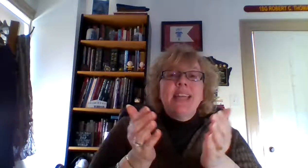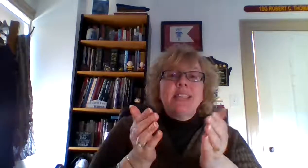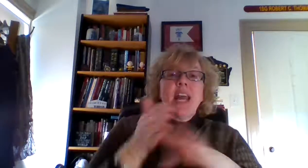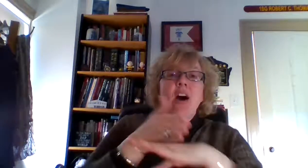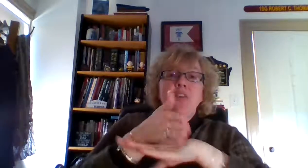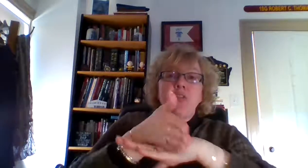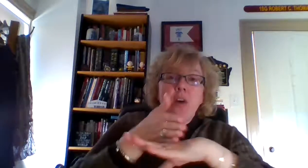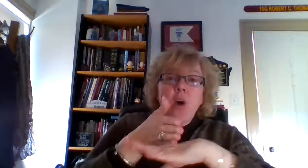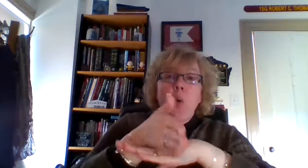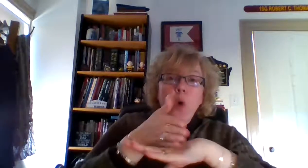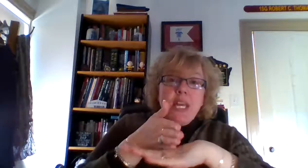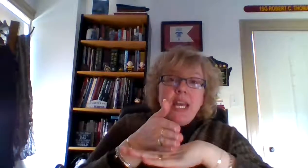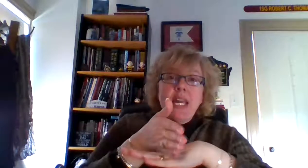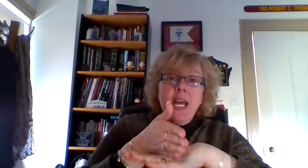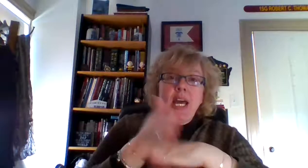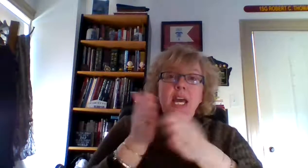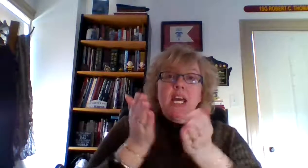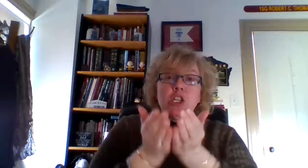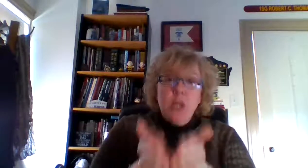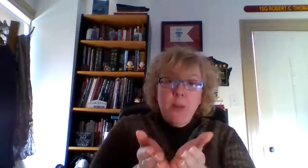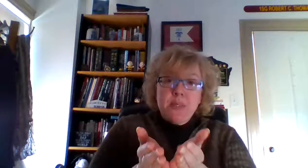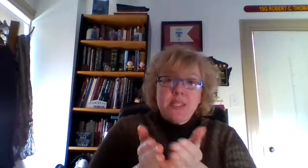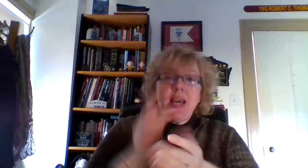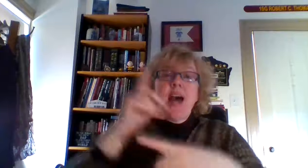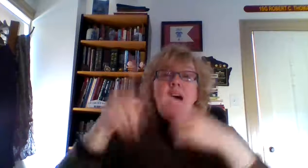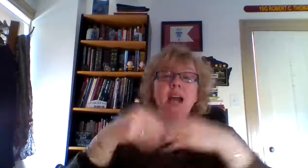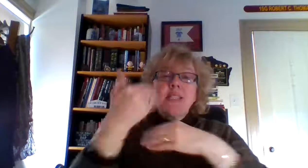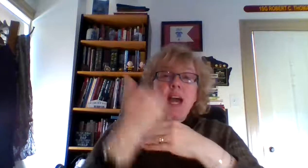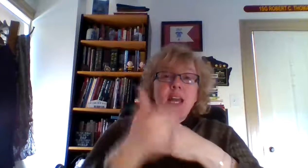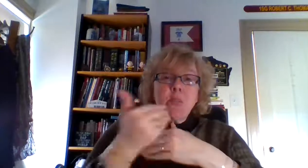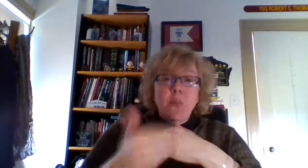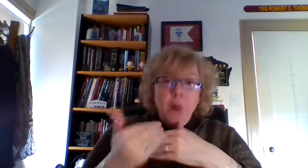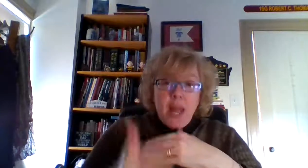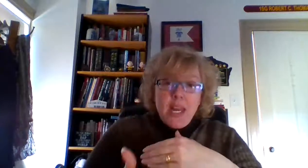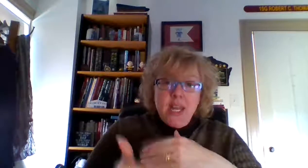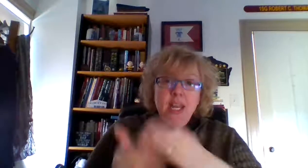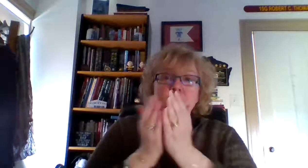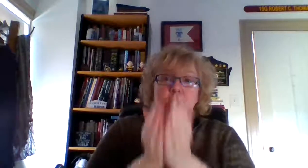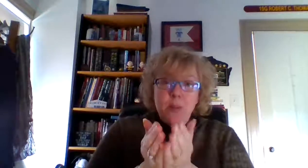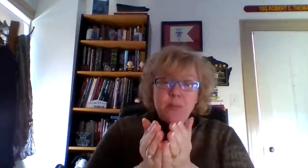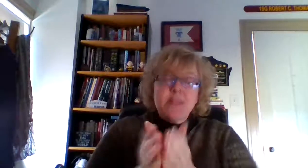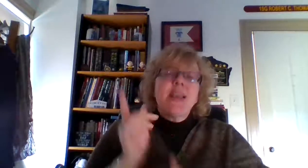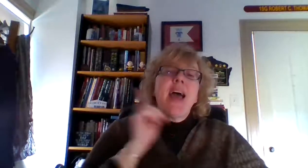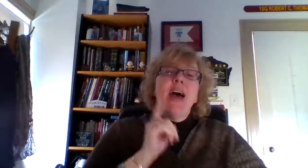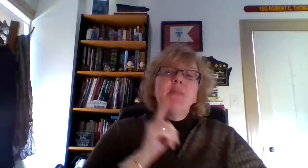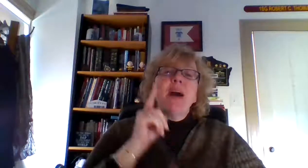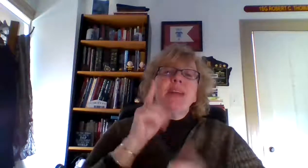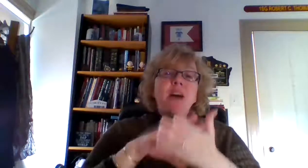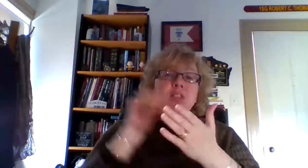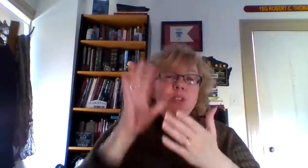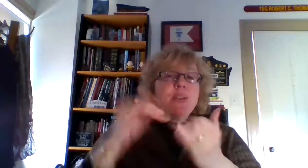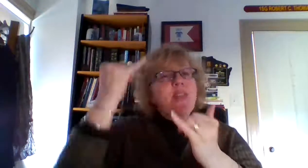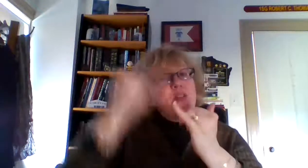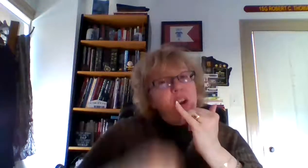Instead of wooden ships, I signed bread ships. And my deaf student at the very